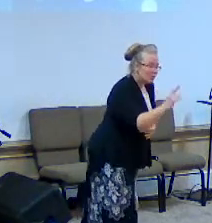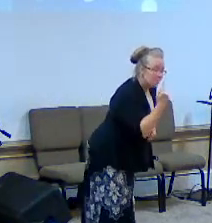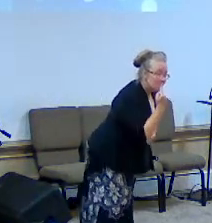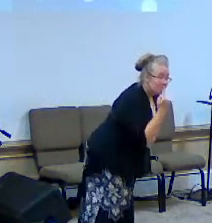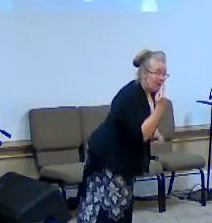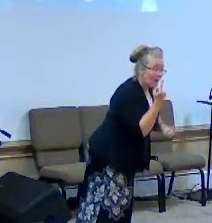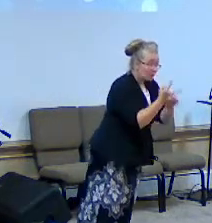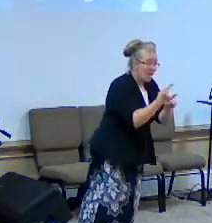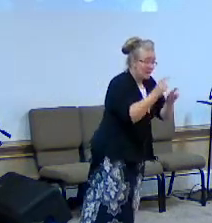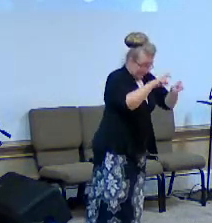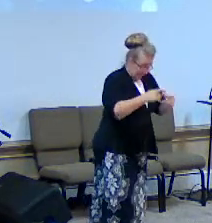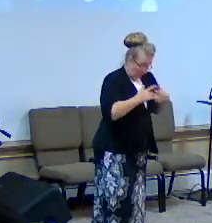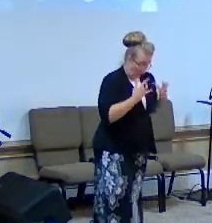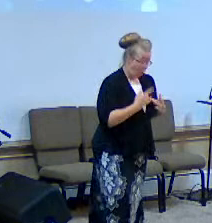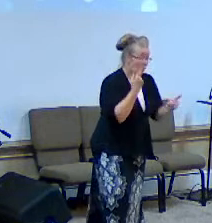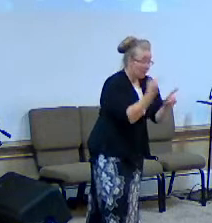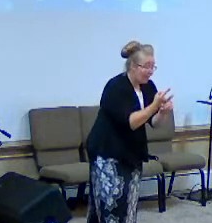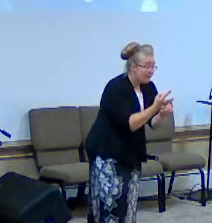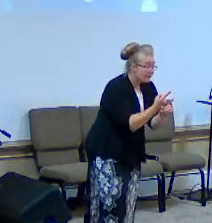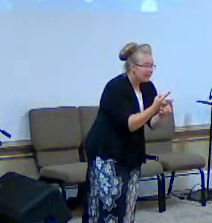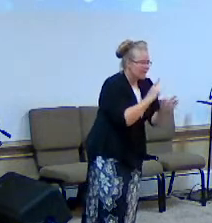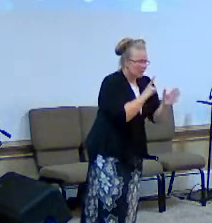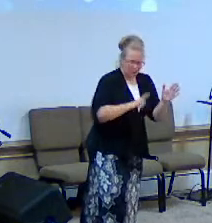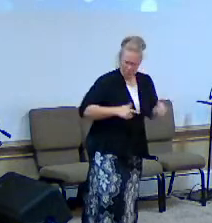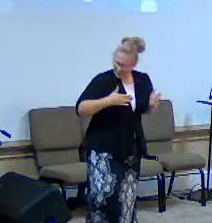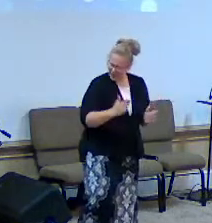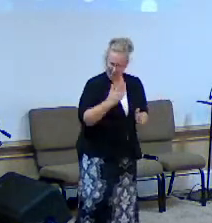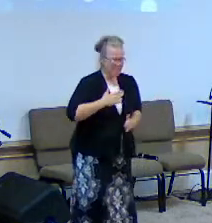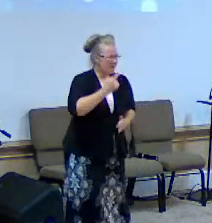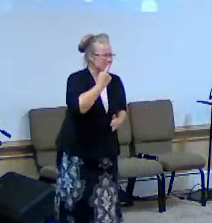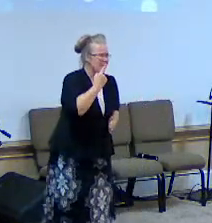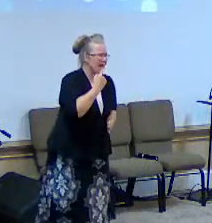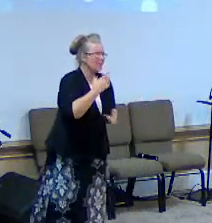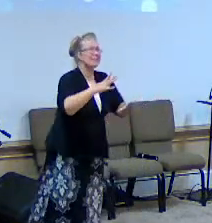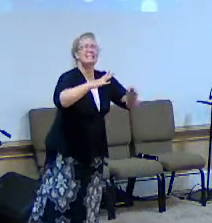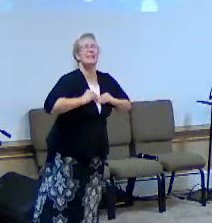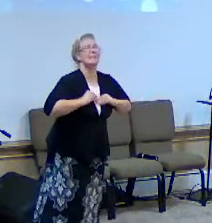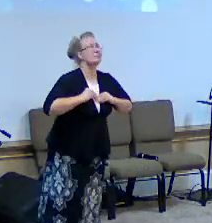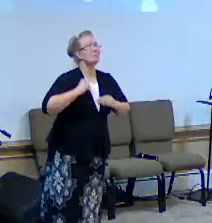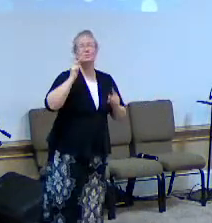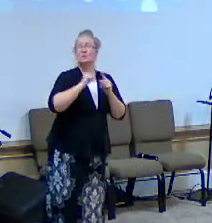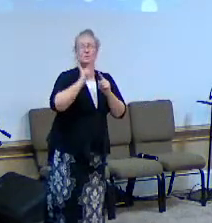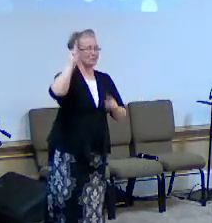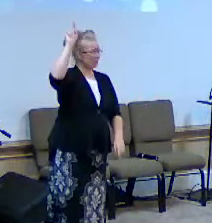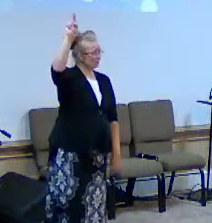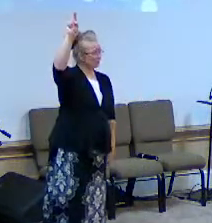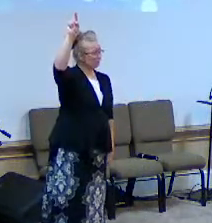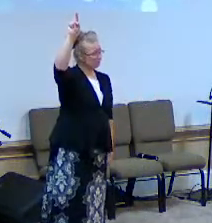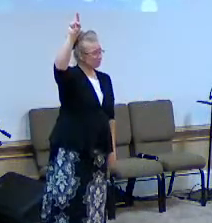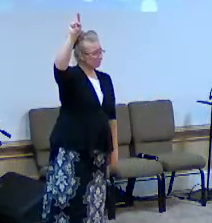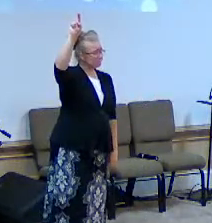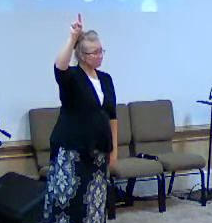you got to get your heart right. Lord, let my mouth be acceptable.